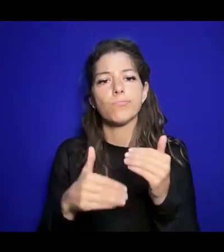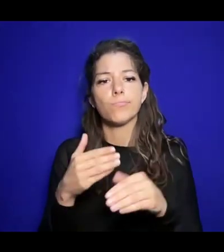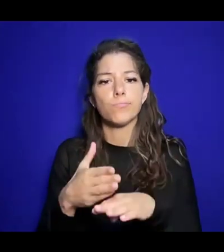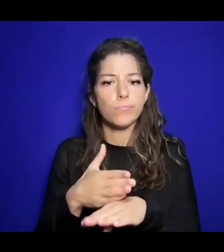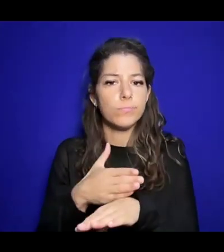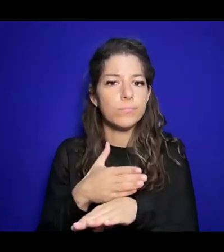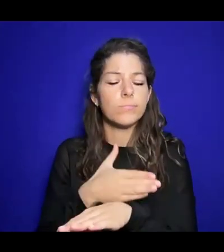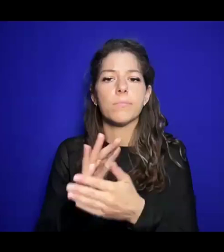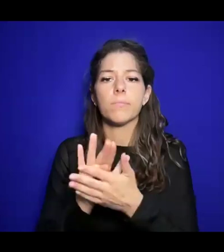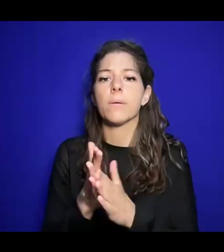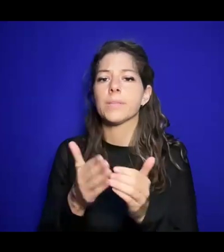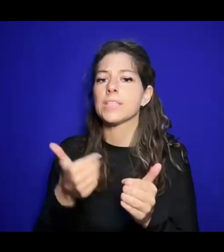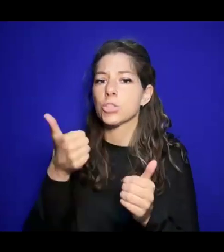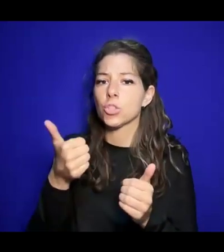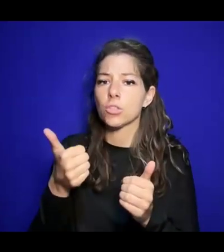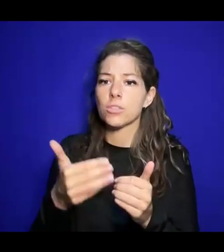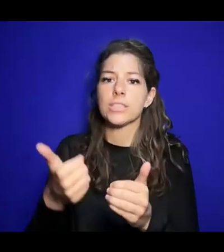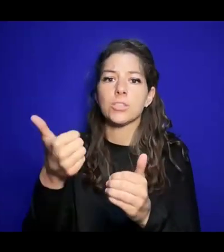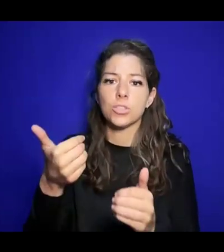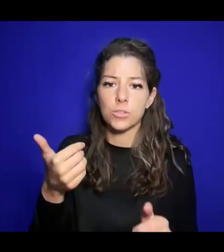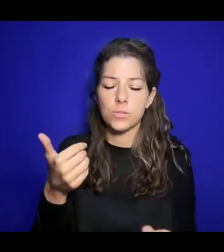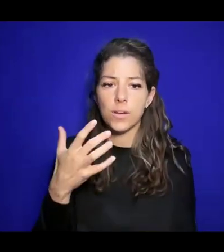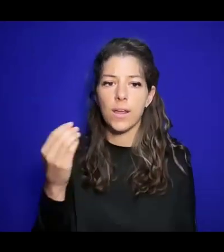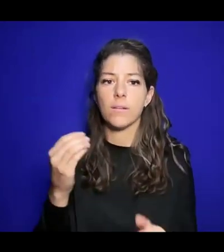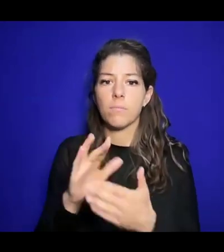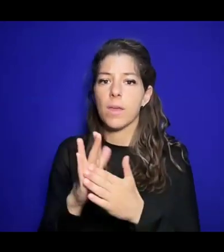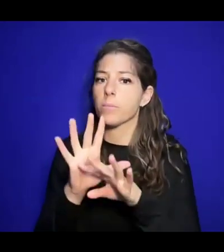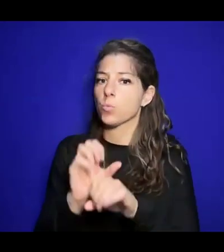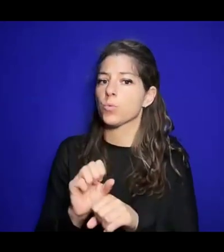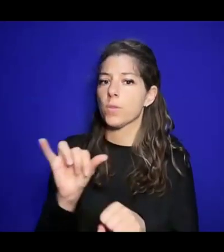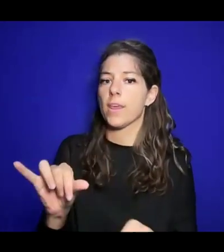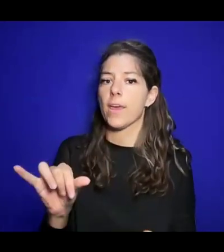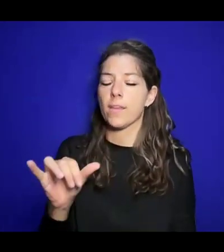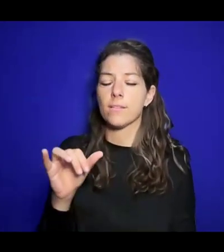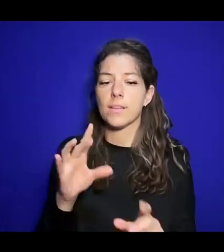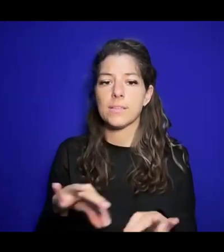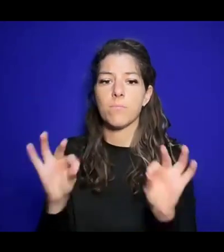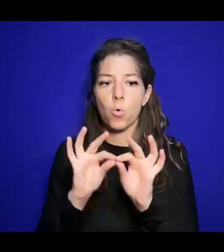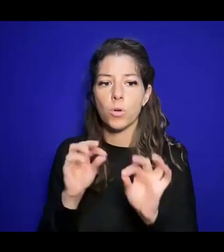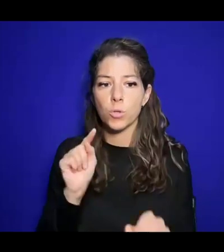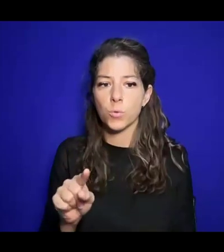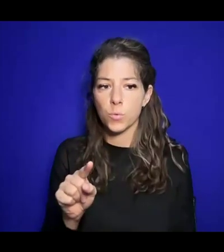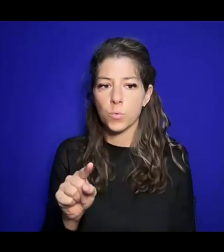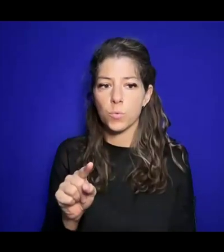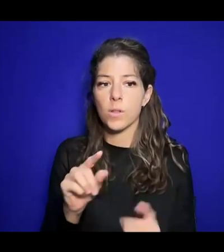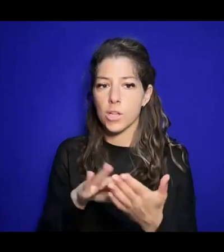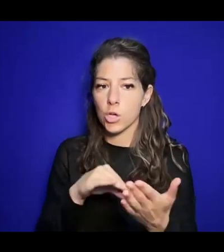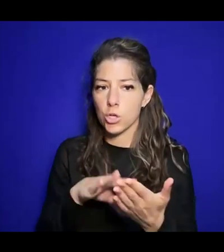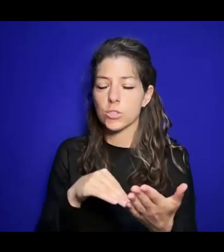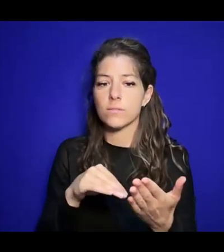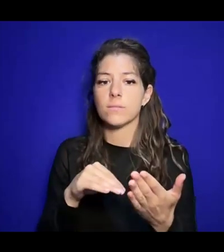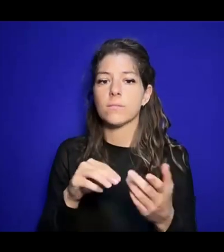it becomes easier and easier and they become used to it. It's important that you learn is